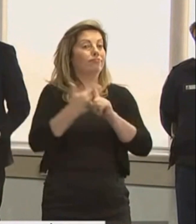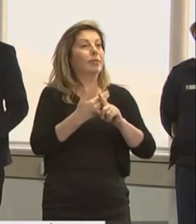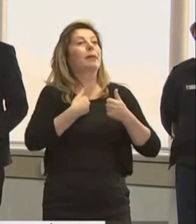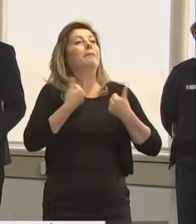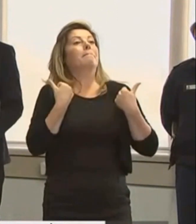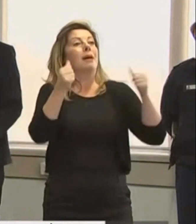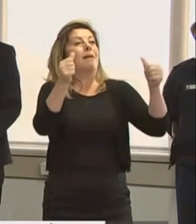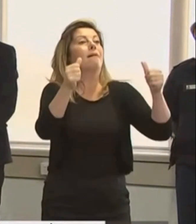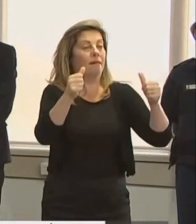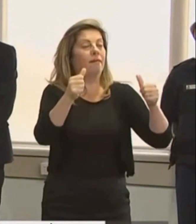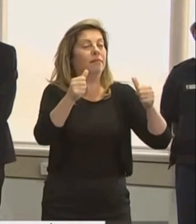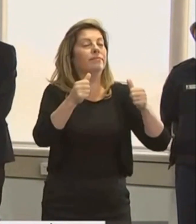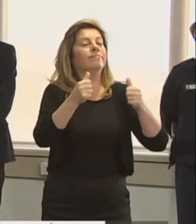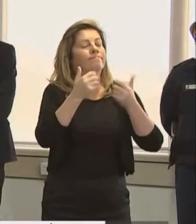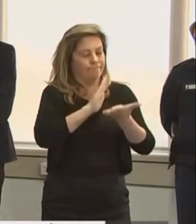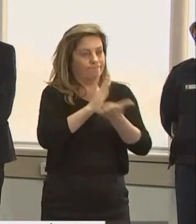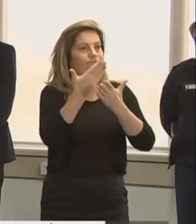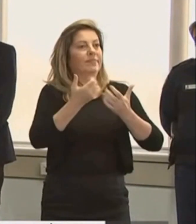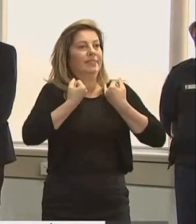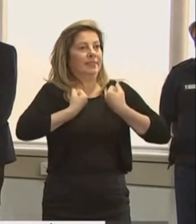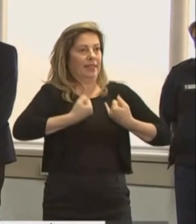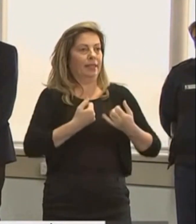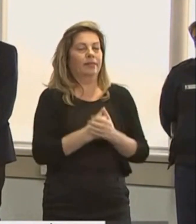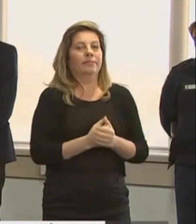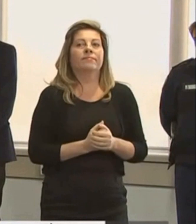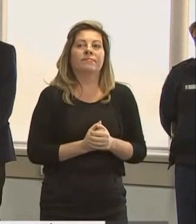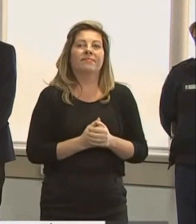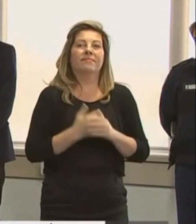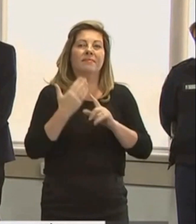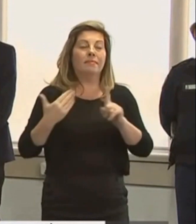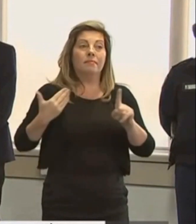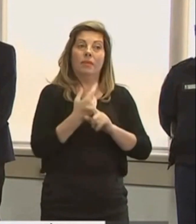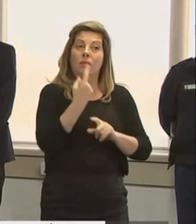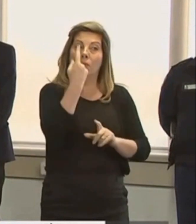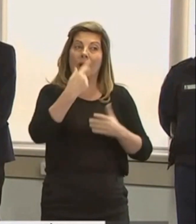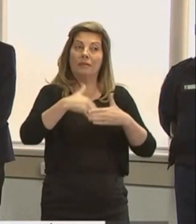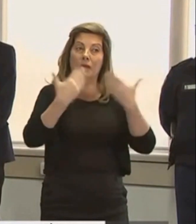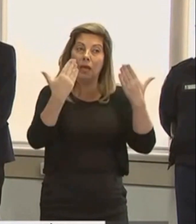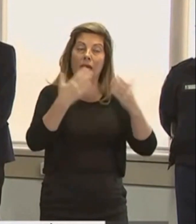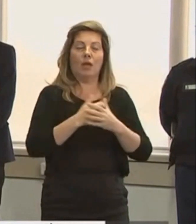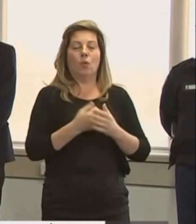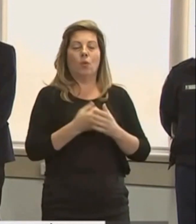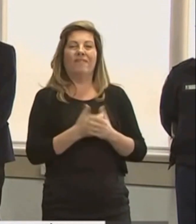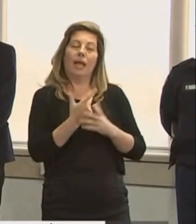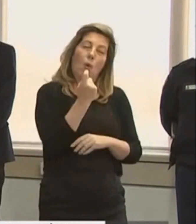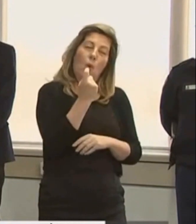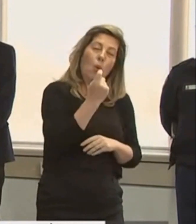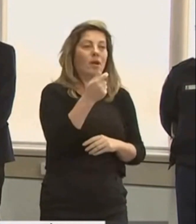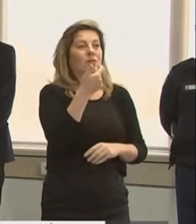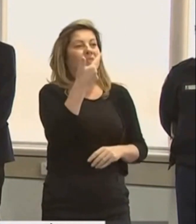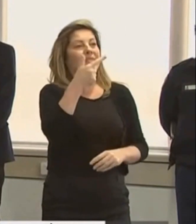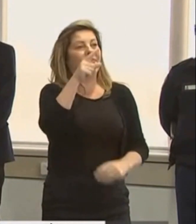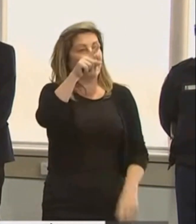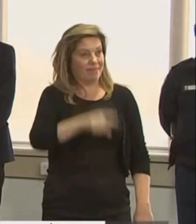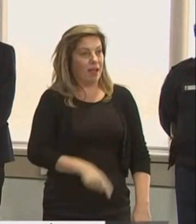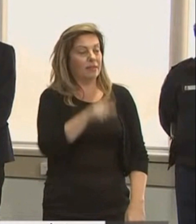3,087. In the period up to 8 p.m, we had less tests than I would have liked, but nevertheless we